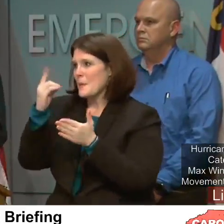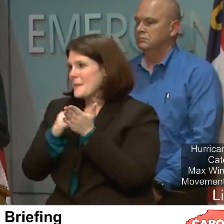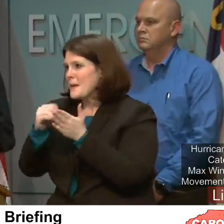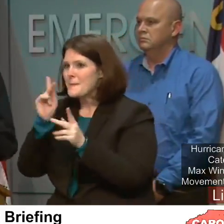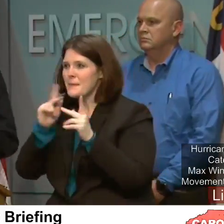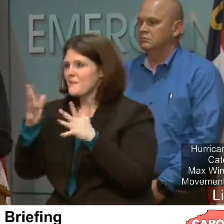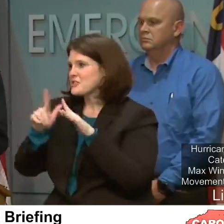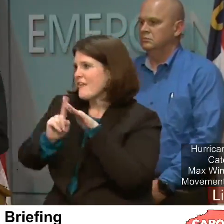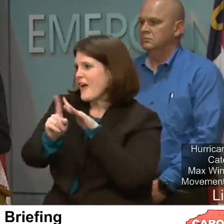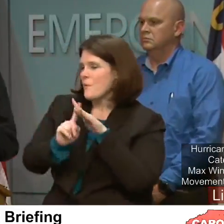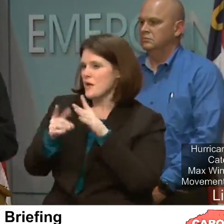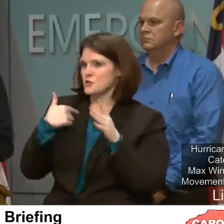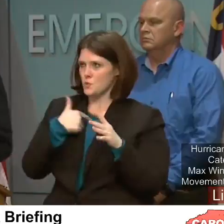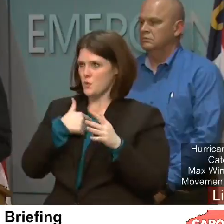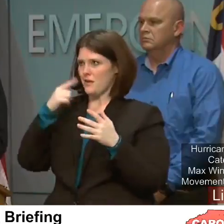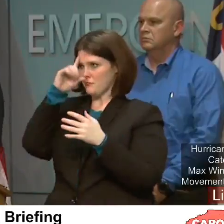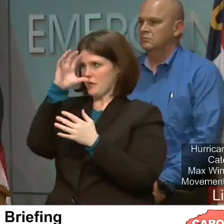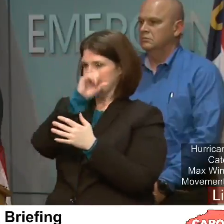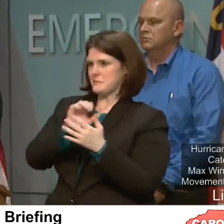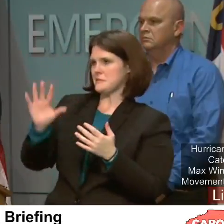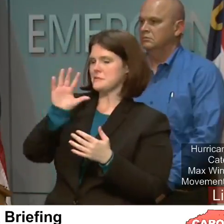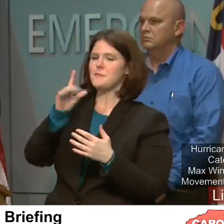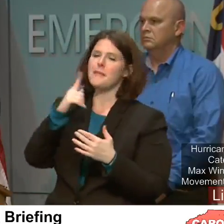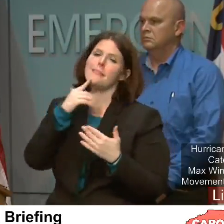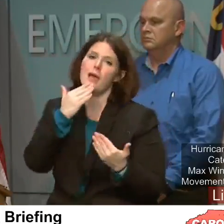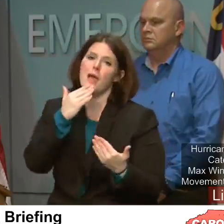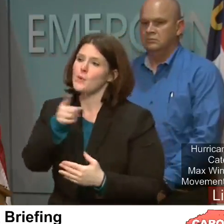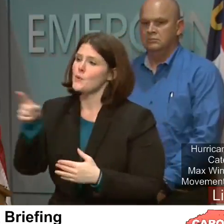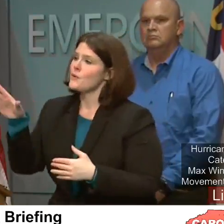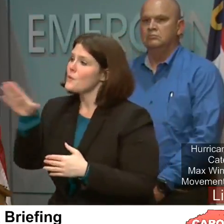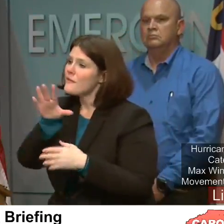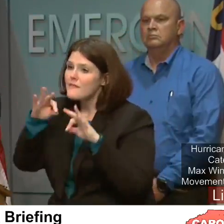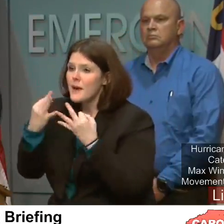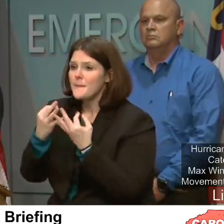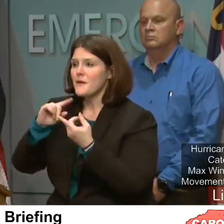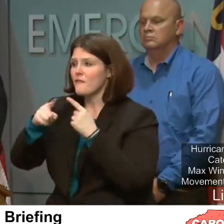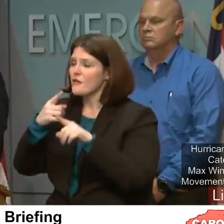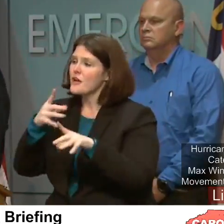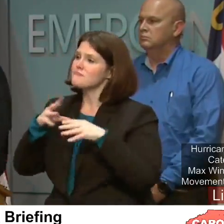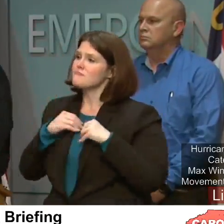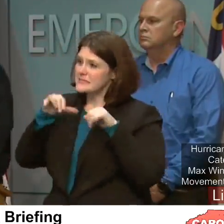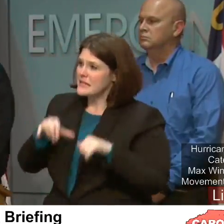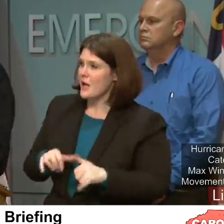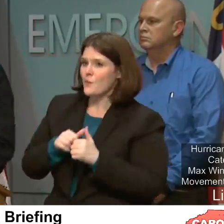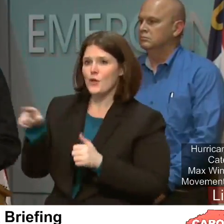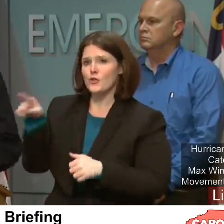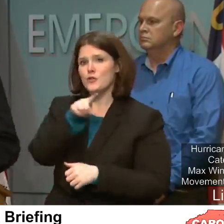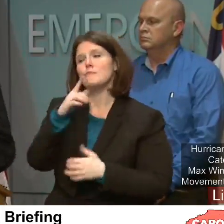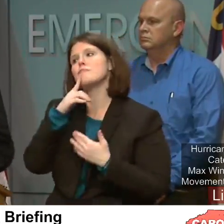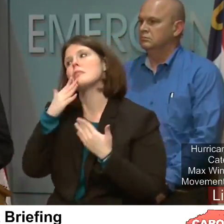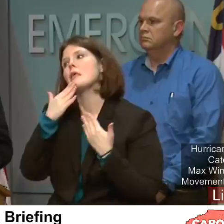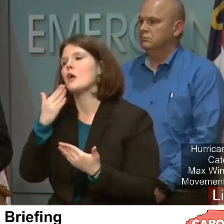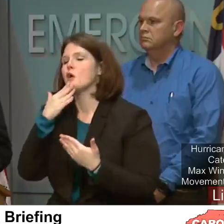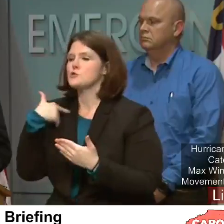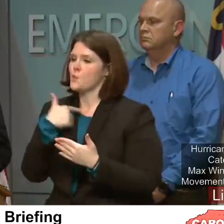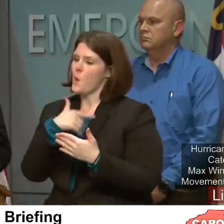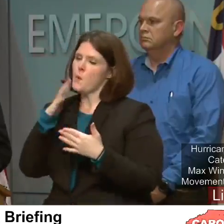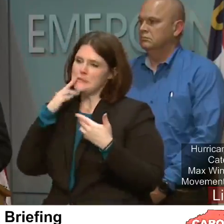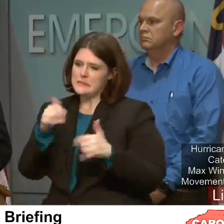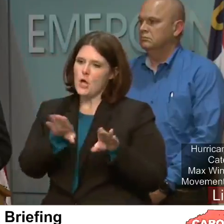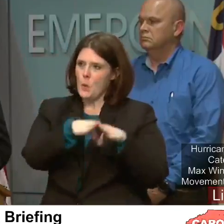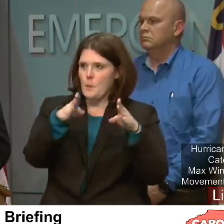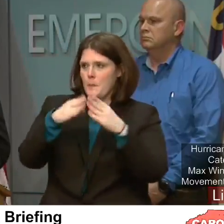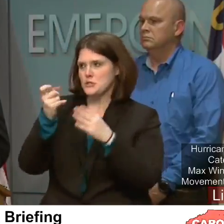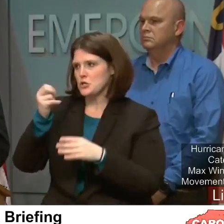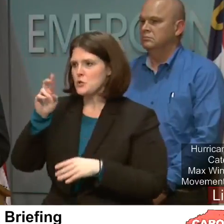North Carolina, family members, for taking people in, and we're going to try to continue to set up shelters to make sure people have a place to